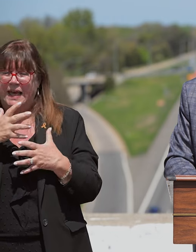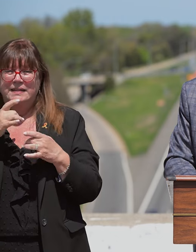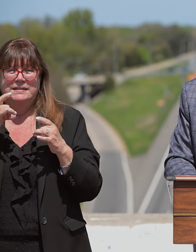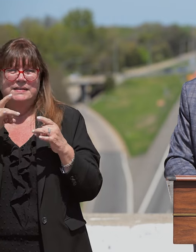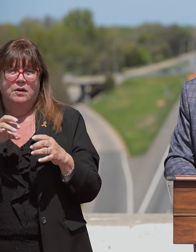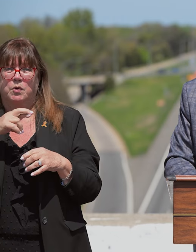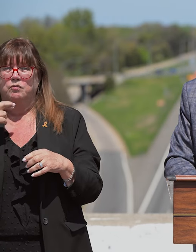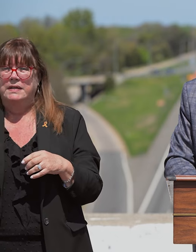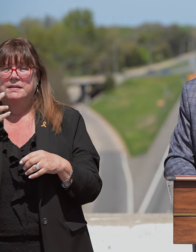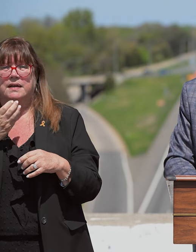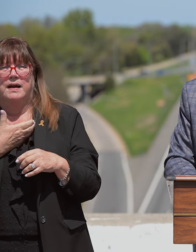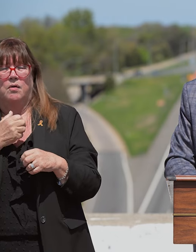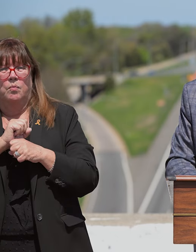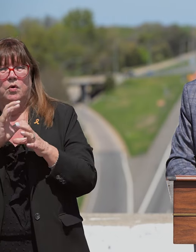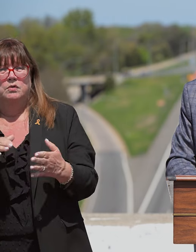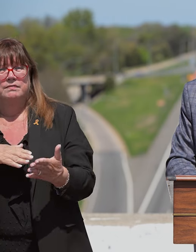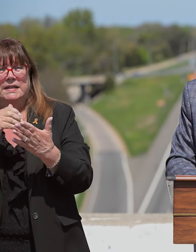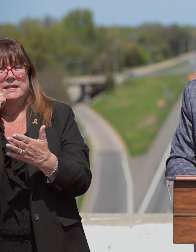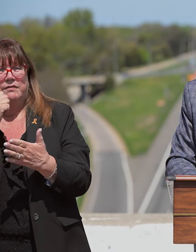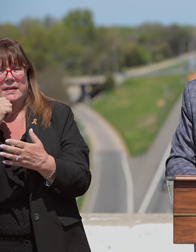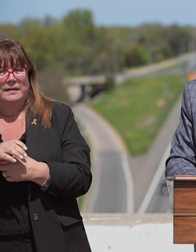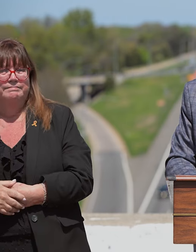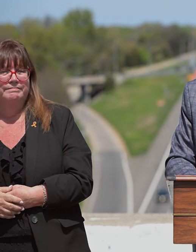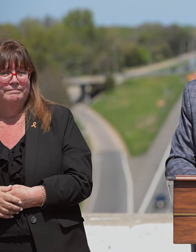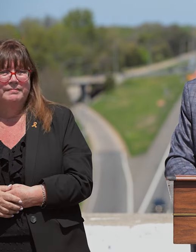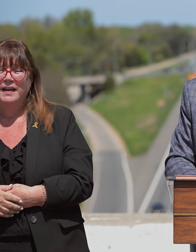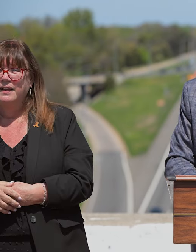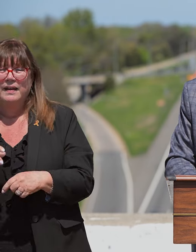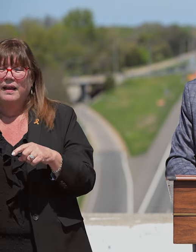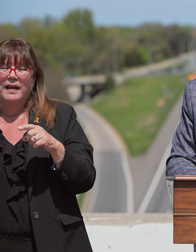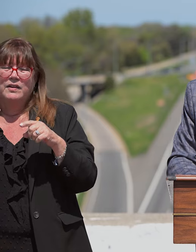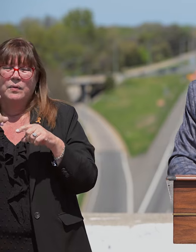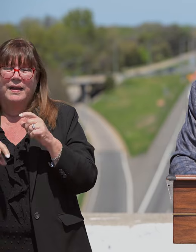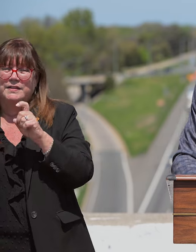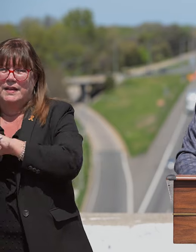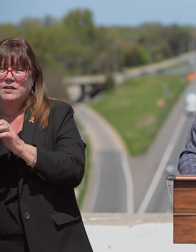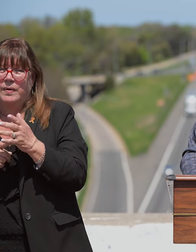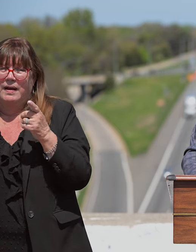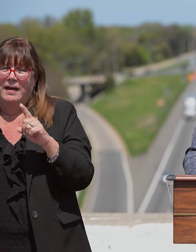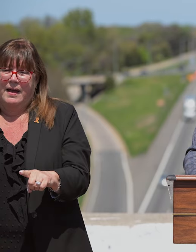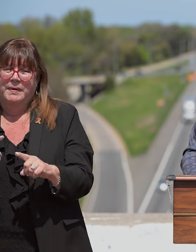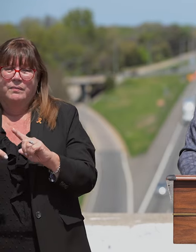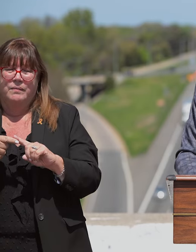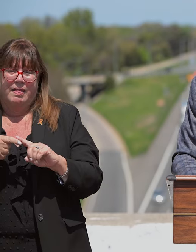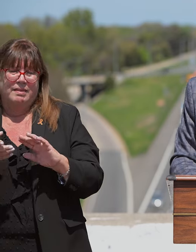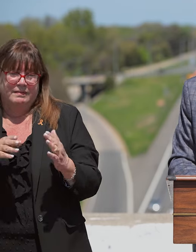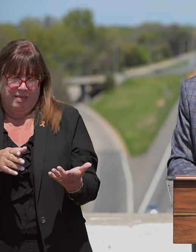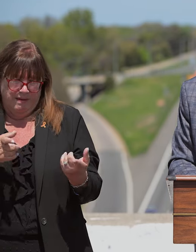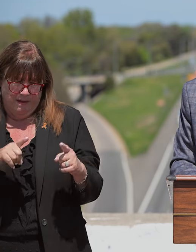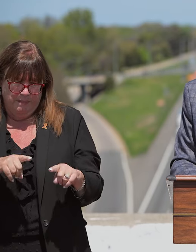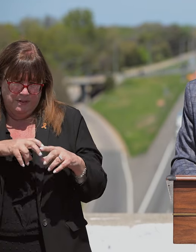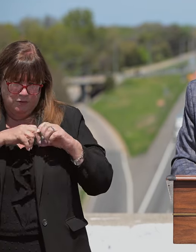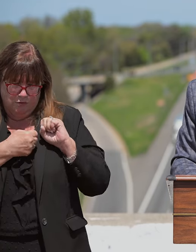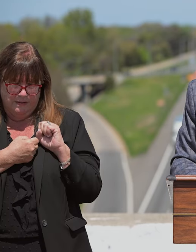risks our workers face every day and the irreversible impact of a tragedy. As Will